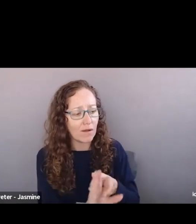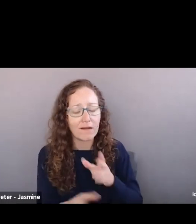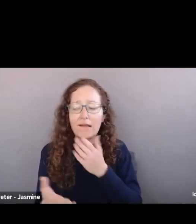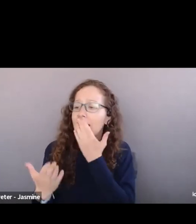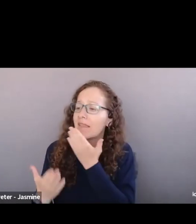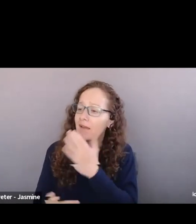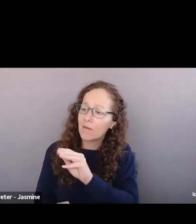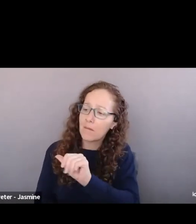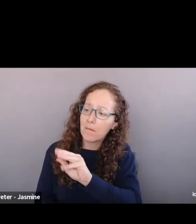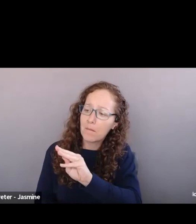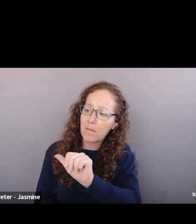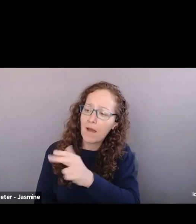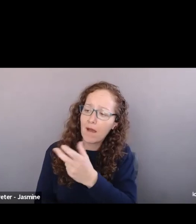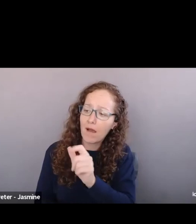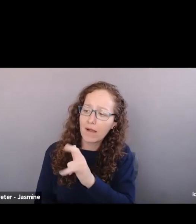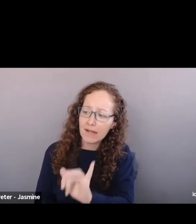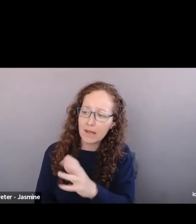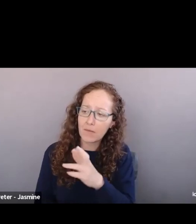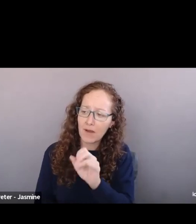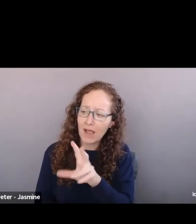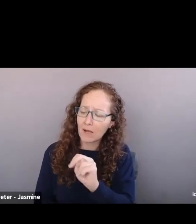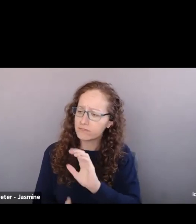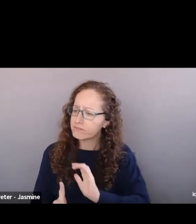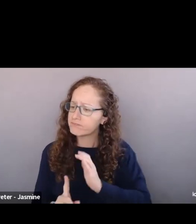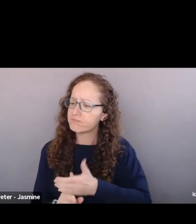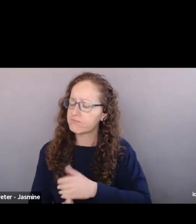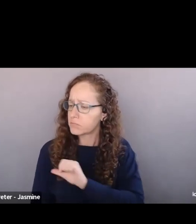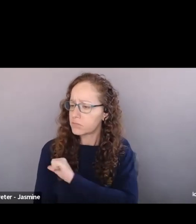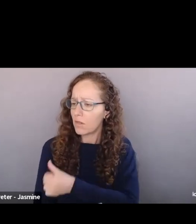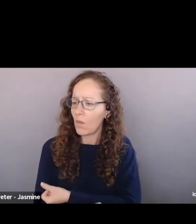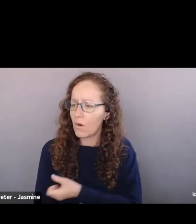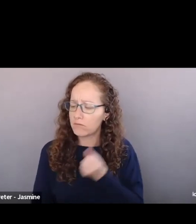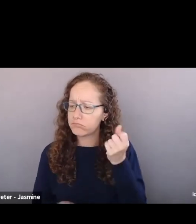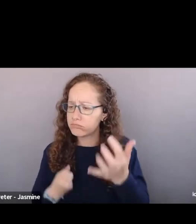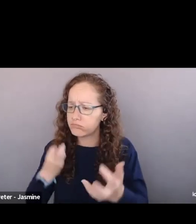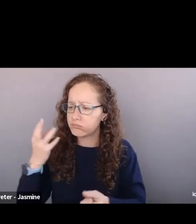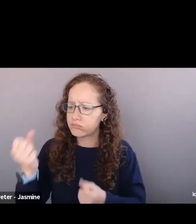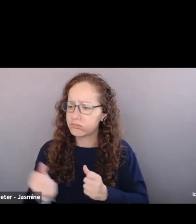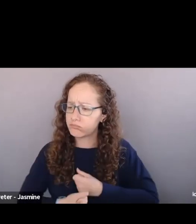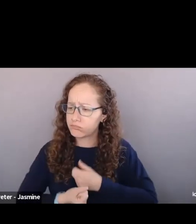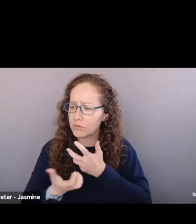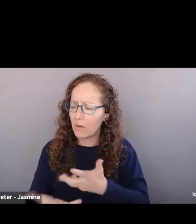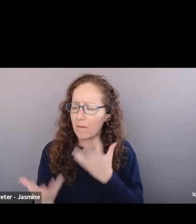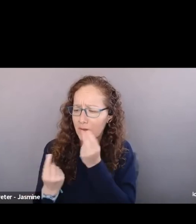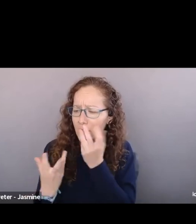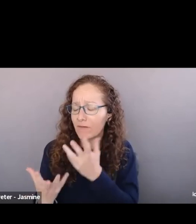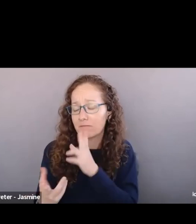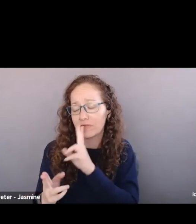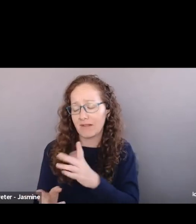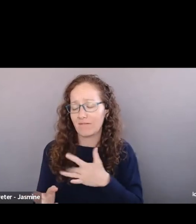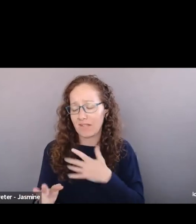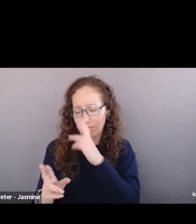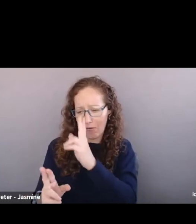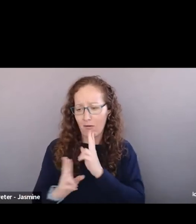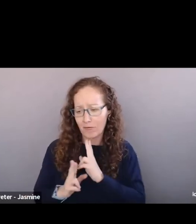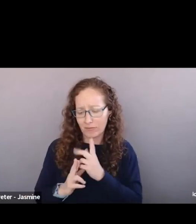of your beautiful poetic humanity. I am just simply honored to be with all of you this afternoon.